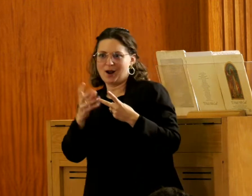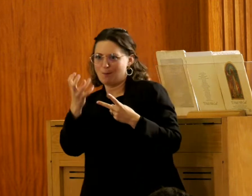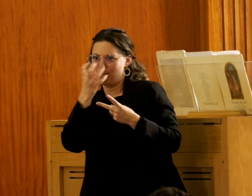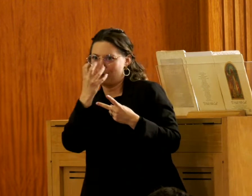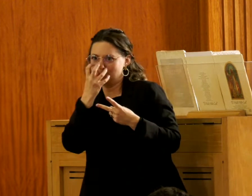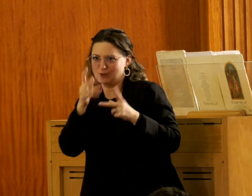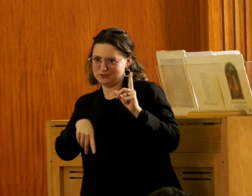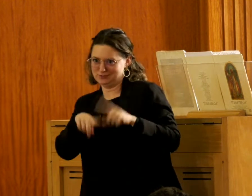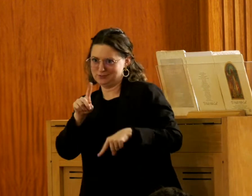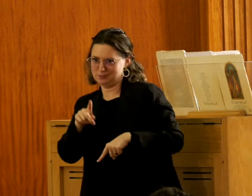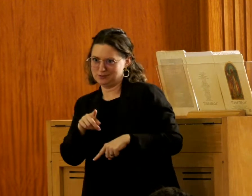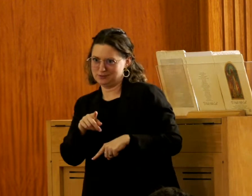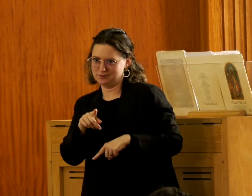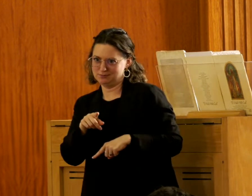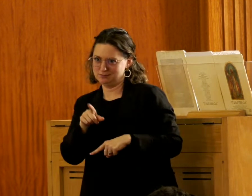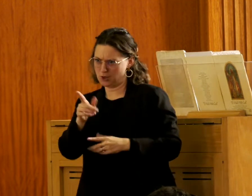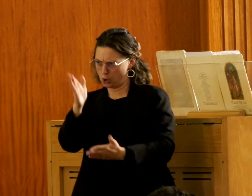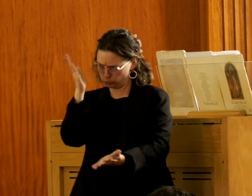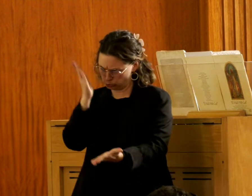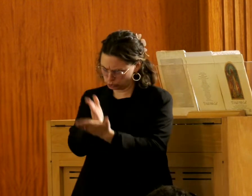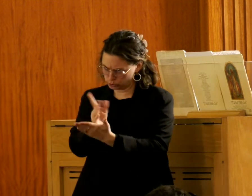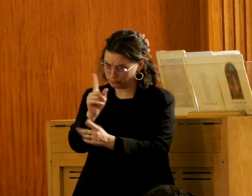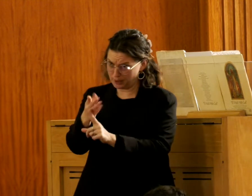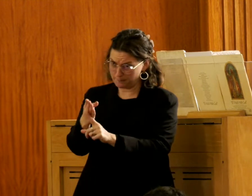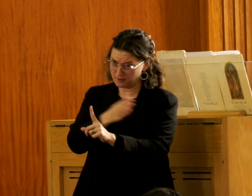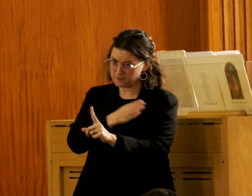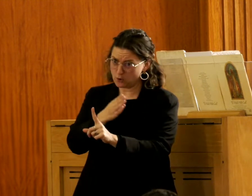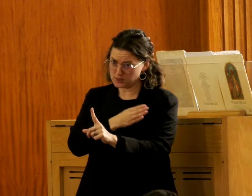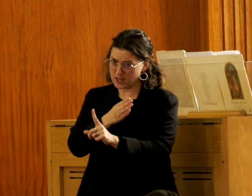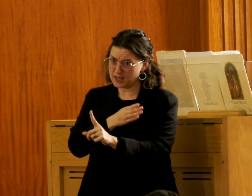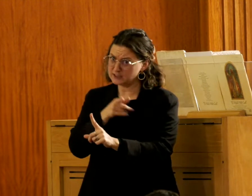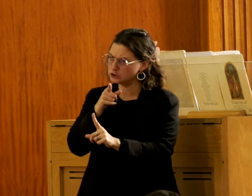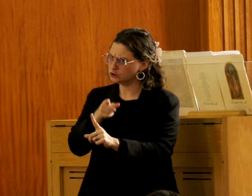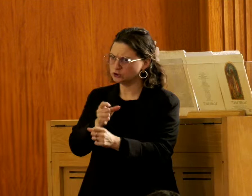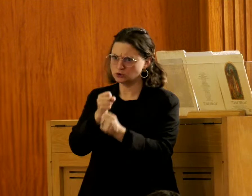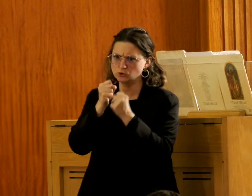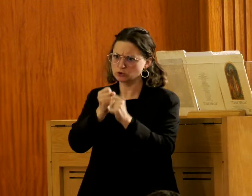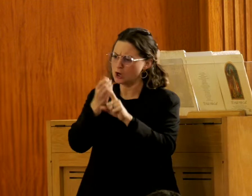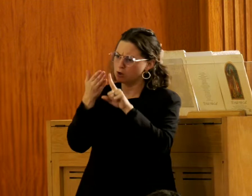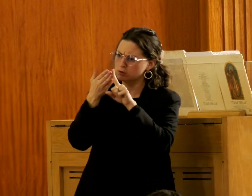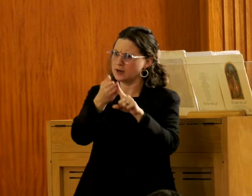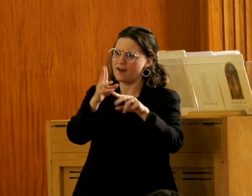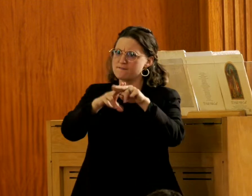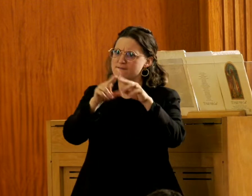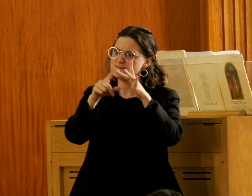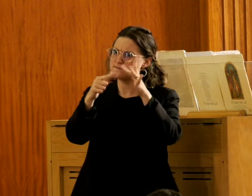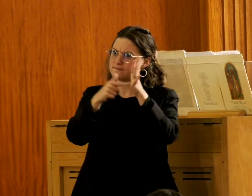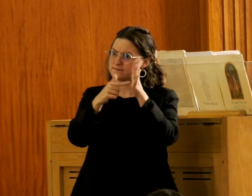well, that's true, but even before that, she was a dedicated